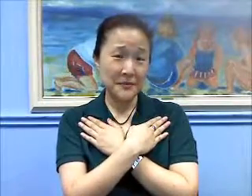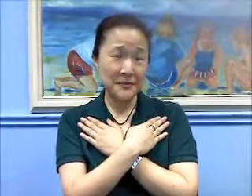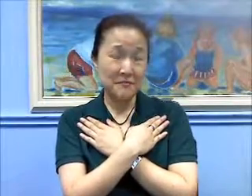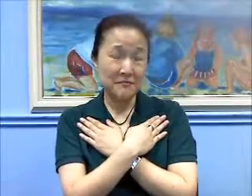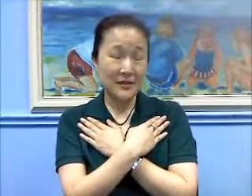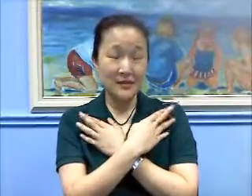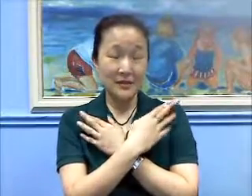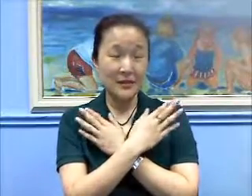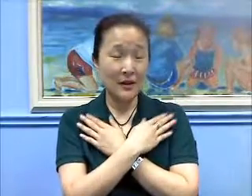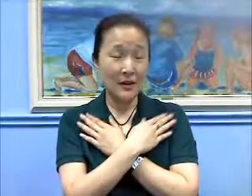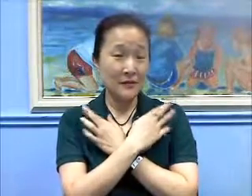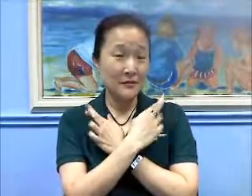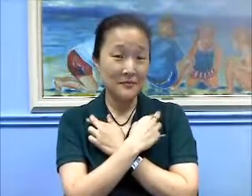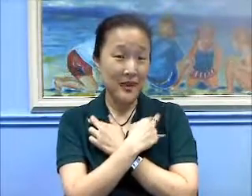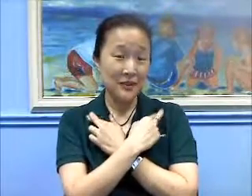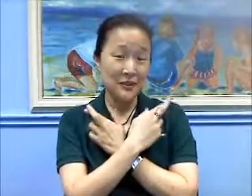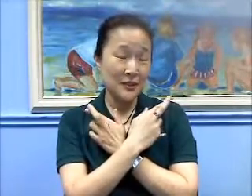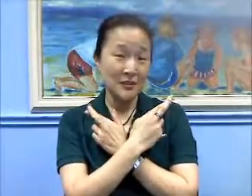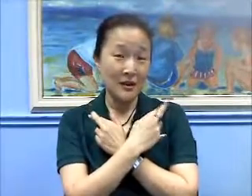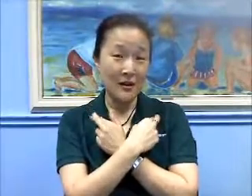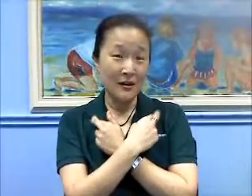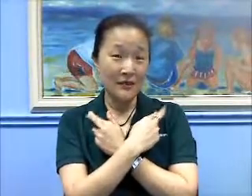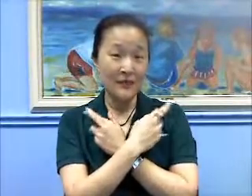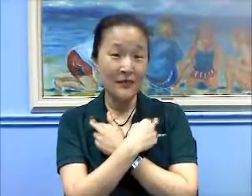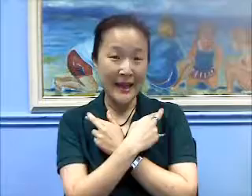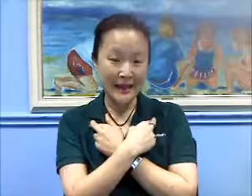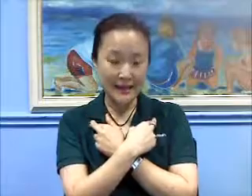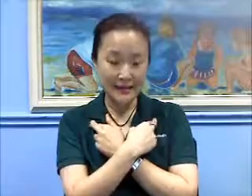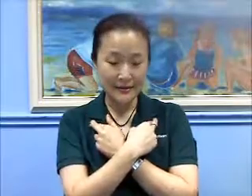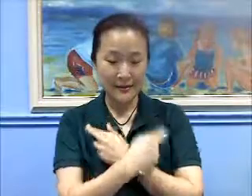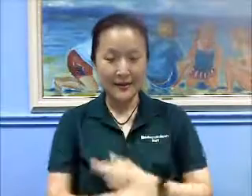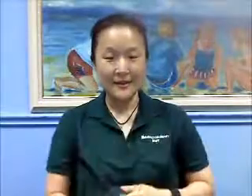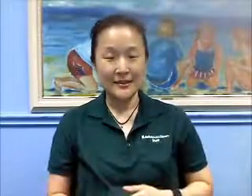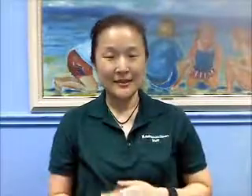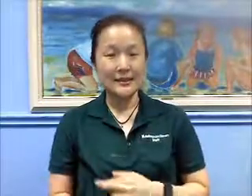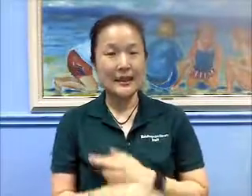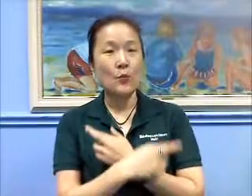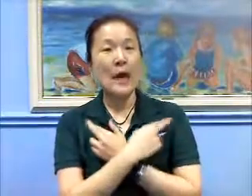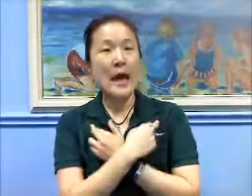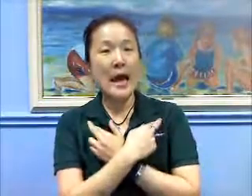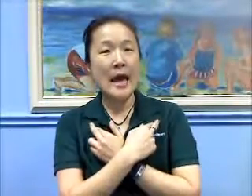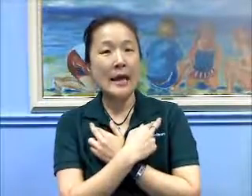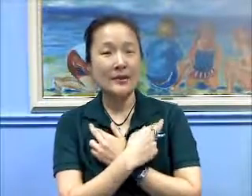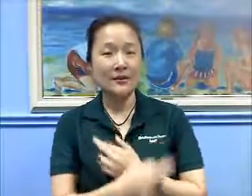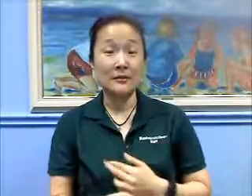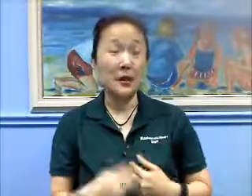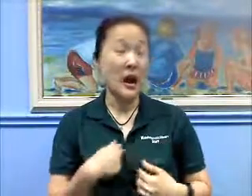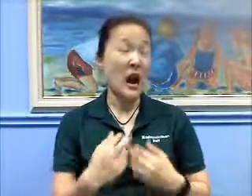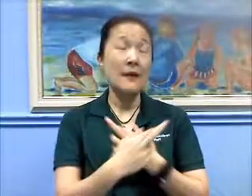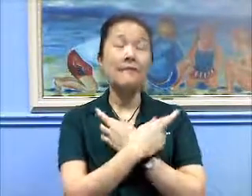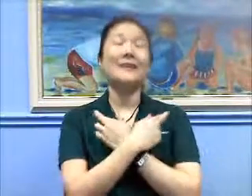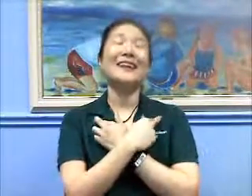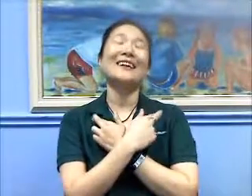corpse. You can do either. I usually do an R for relax, and so you can say relax, or I'm